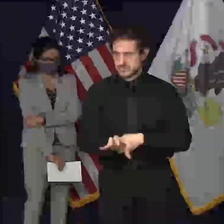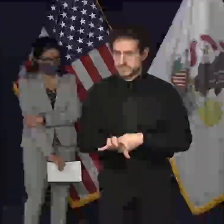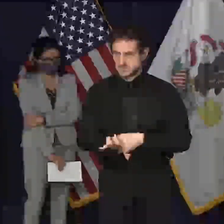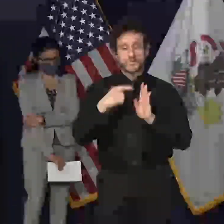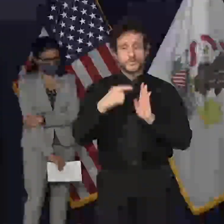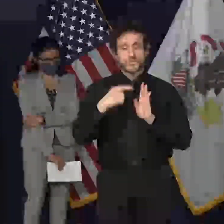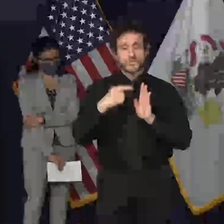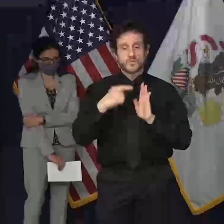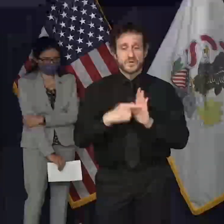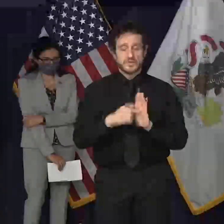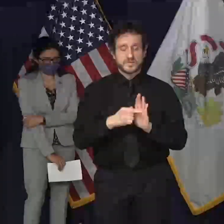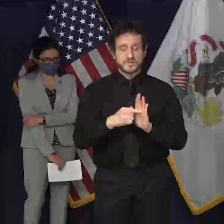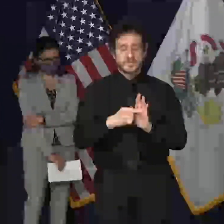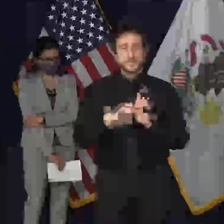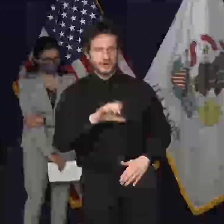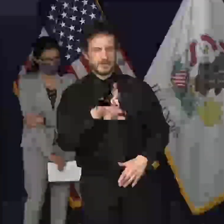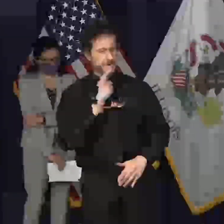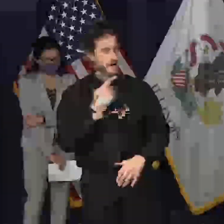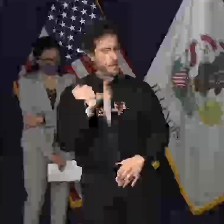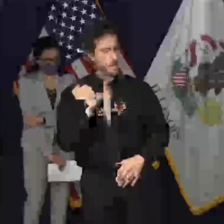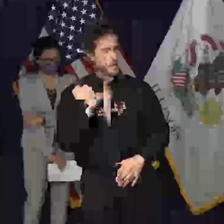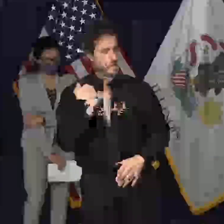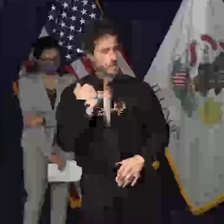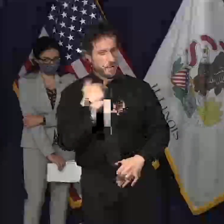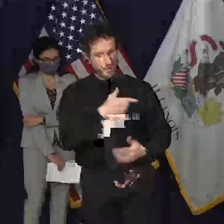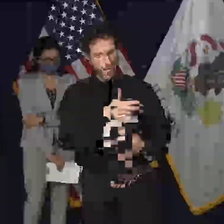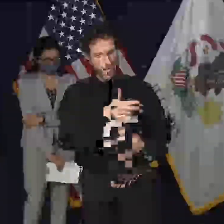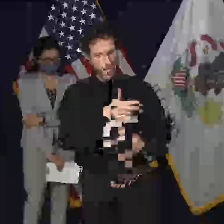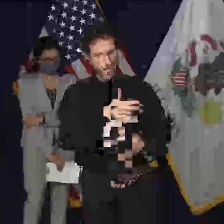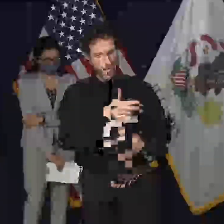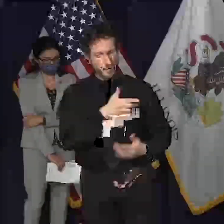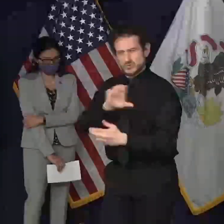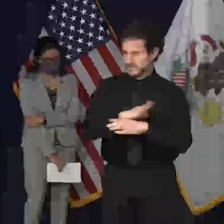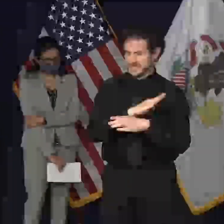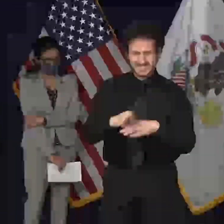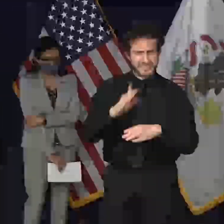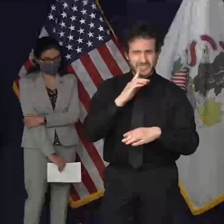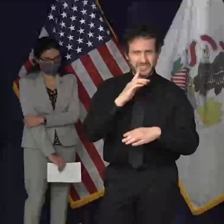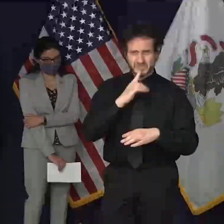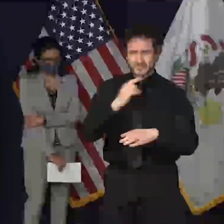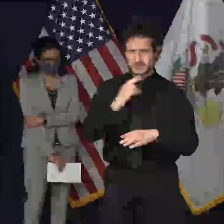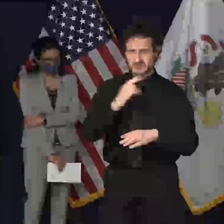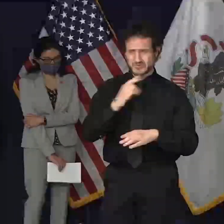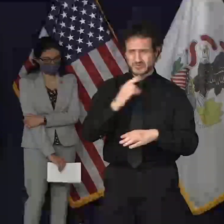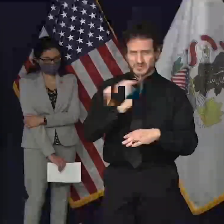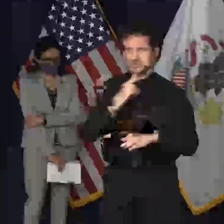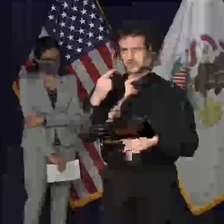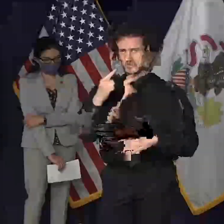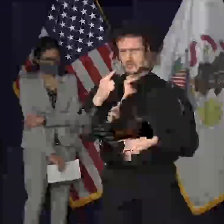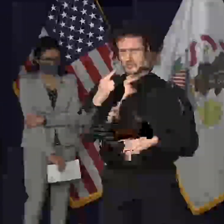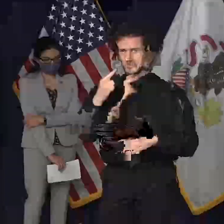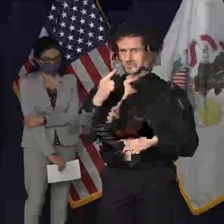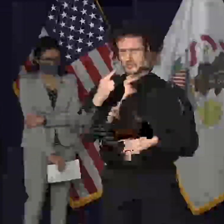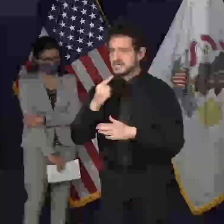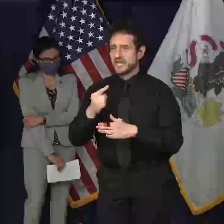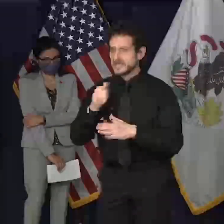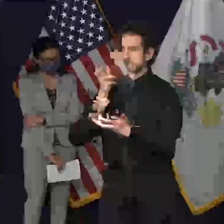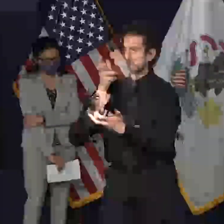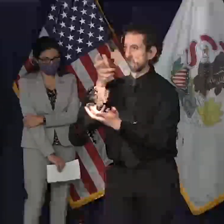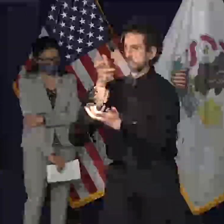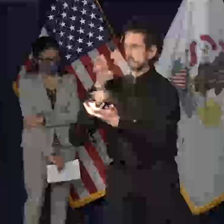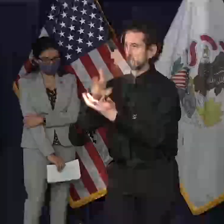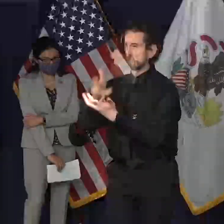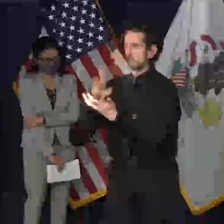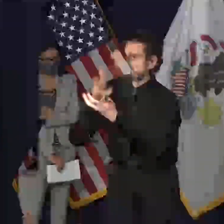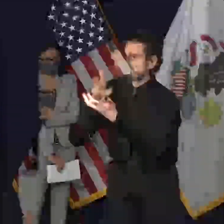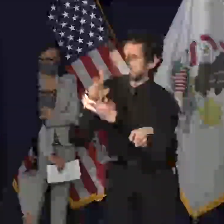County are saying, how can you lump us in with Chicago? You're going to kill our businesses. Other, you know, communities are saying, we're being lumped in with larger areas where there's a